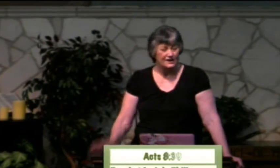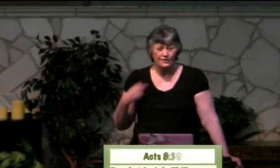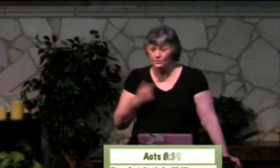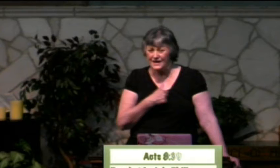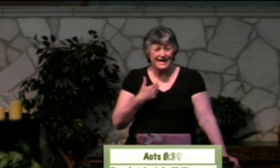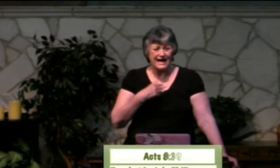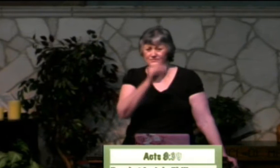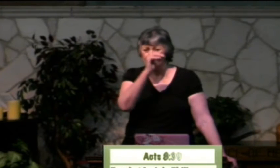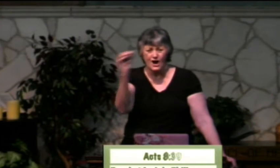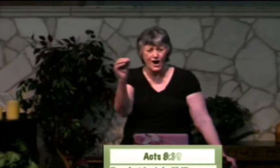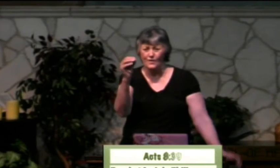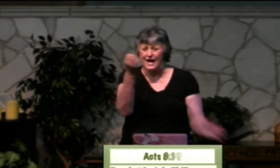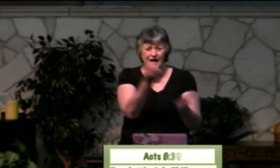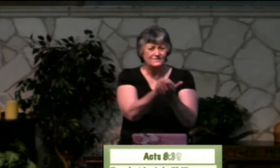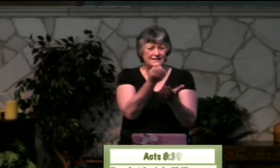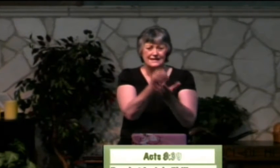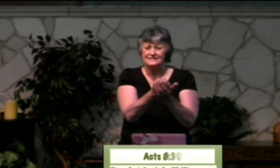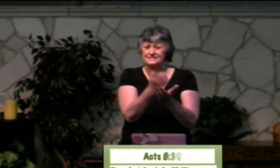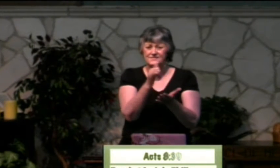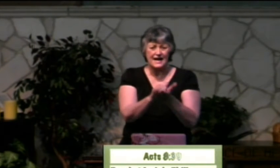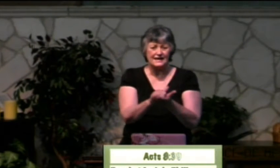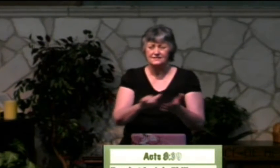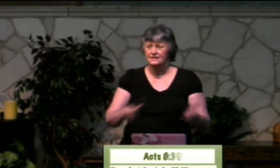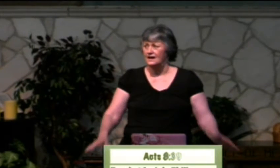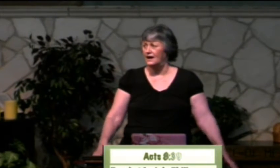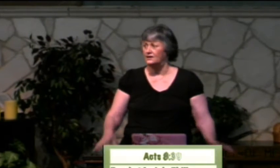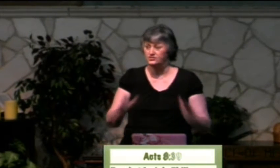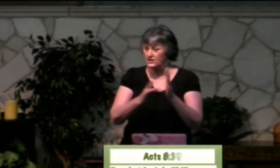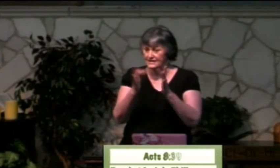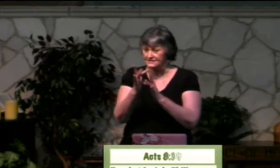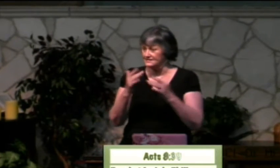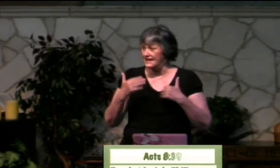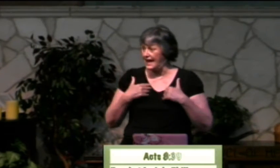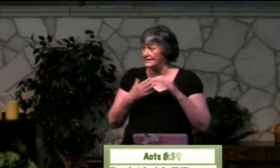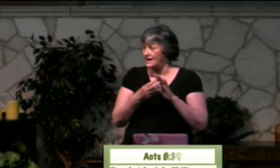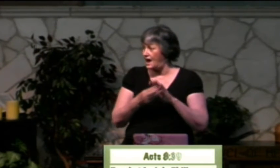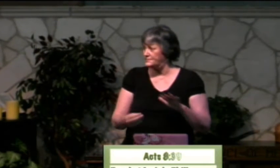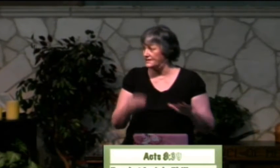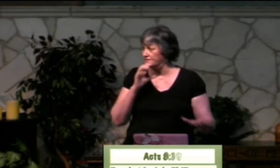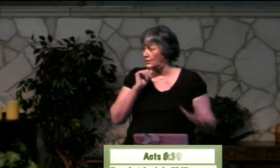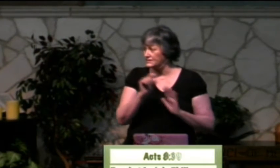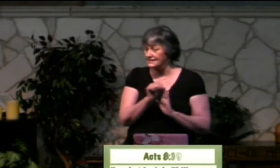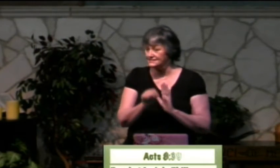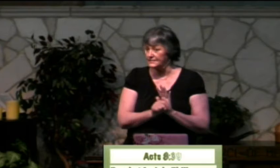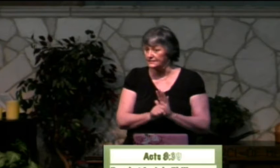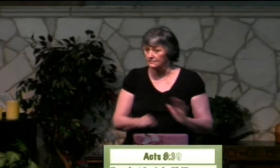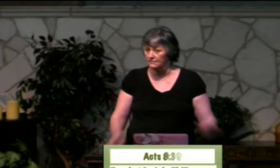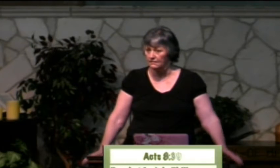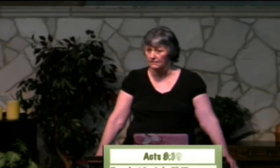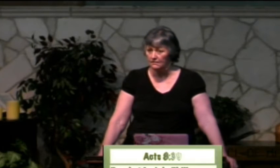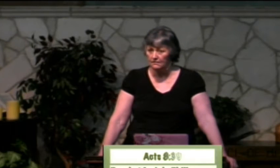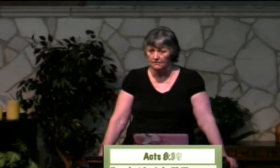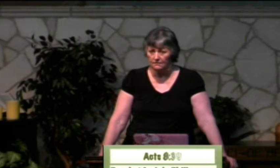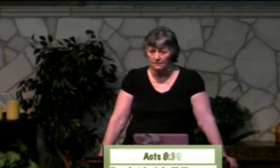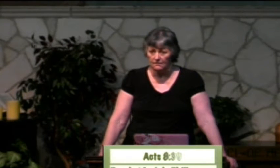We have no evidence that Jesus had a copy of the Old Testament that